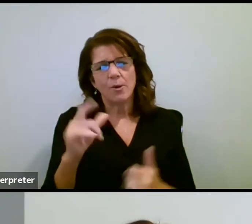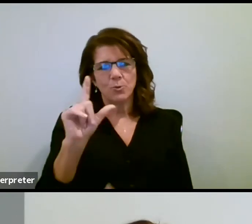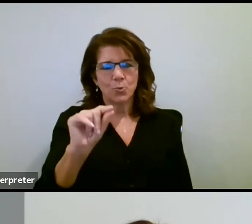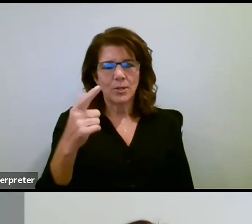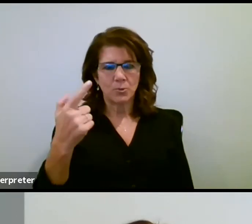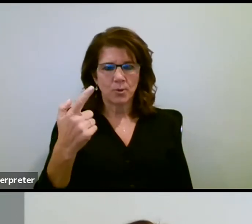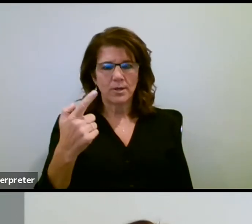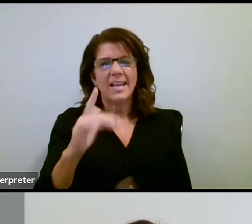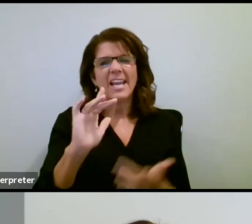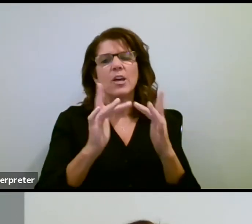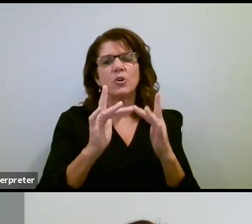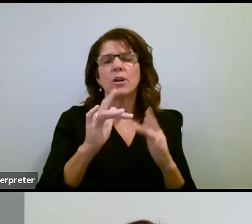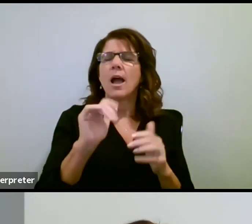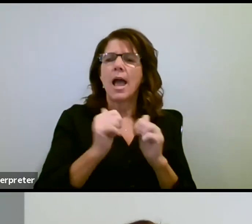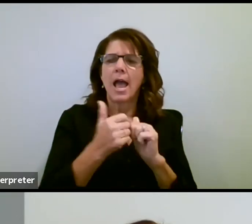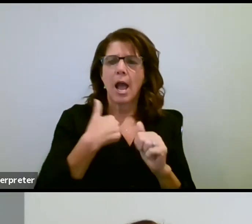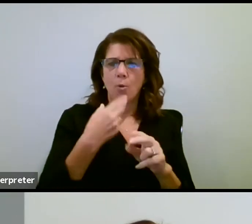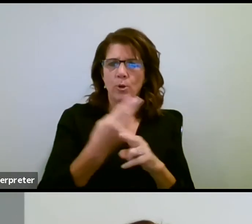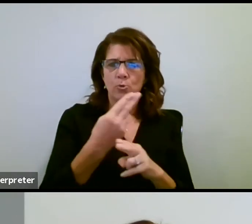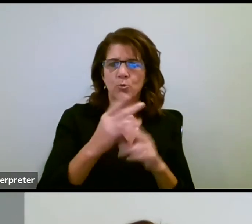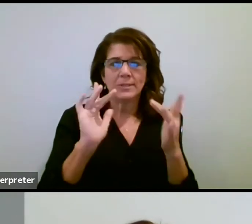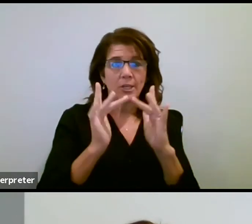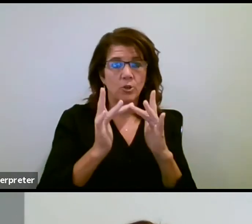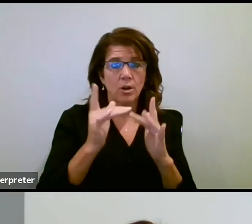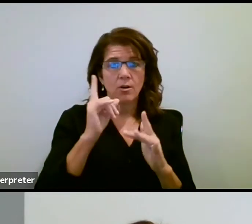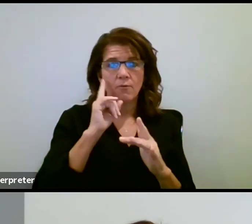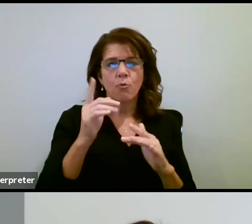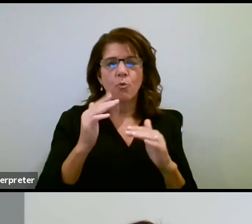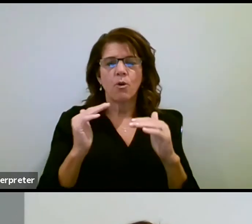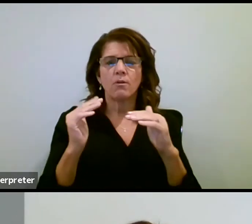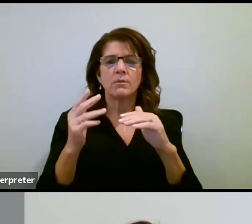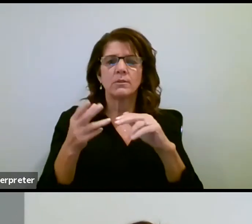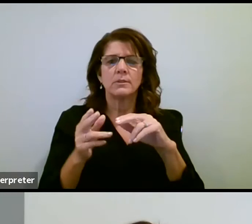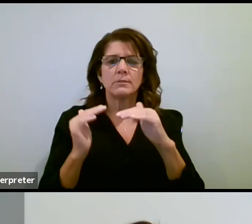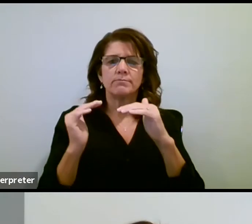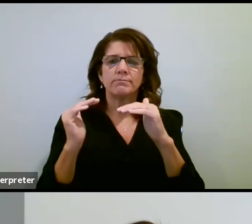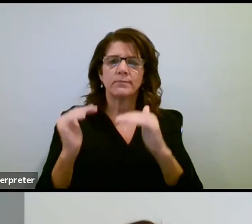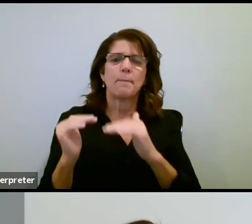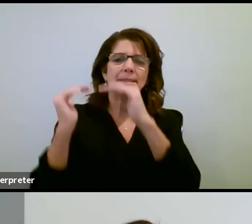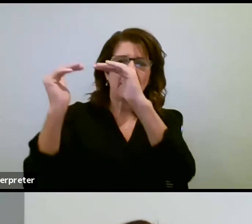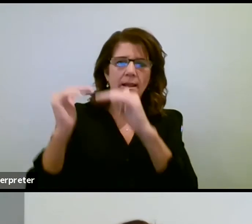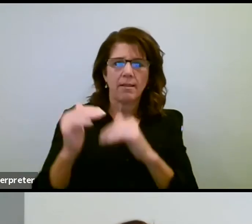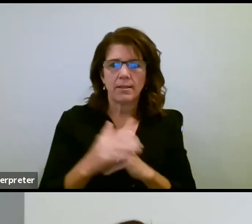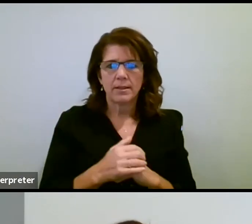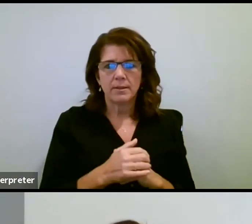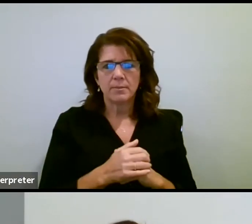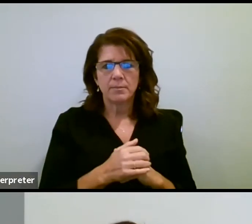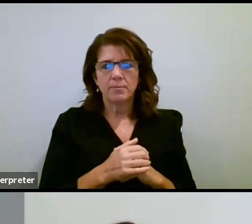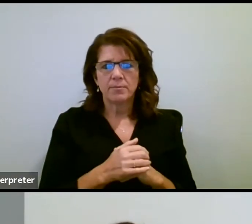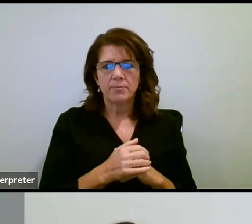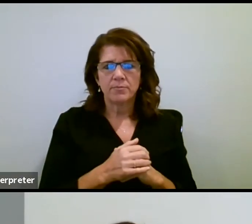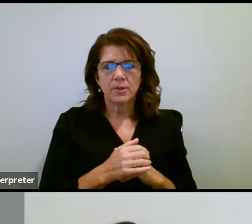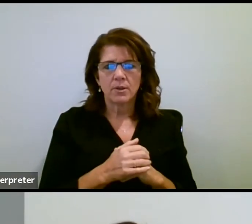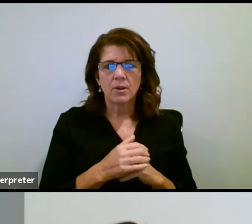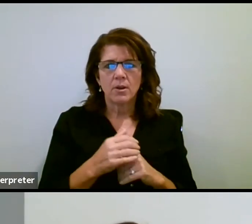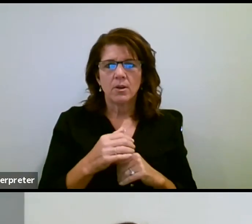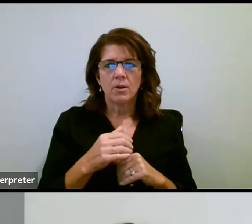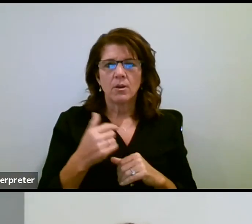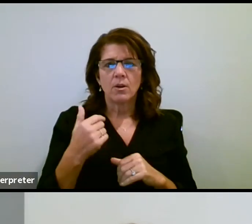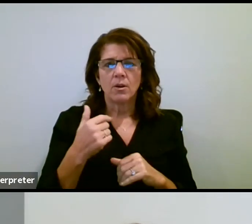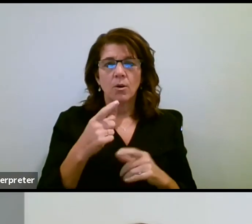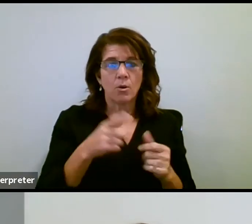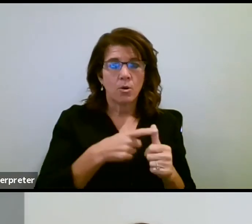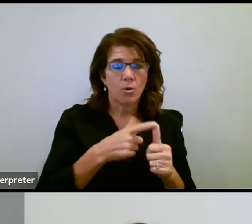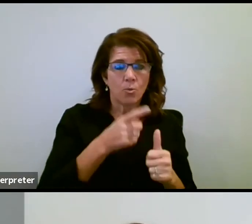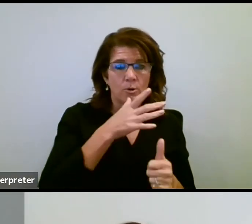Internet and Jobs. We're looking at how do we use Internet for upskilling. And we find two groups that are always left behind. One is